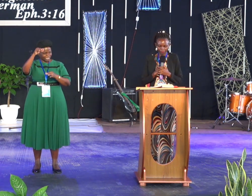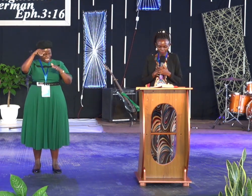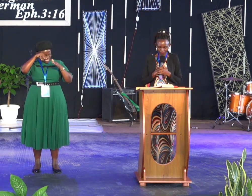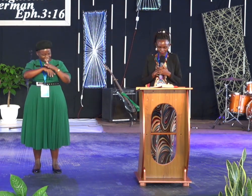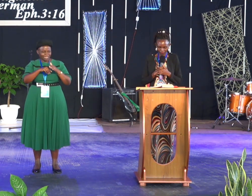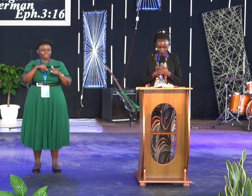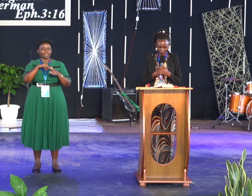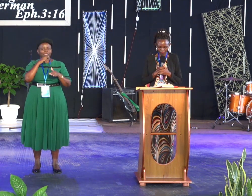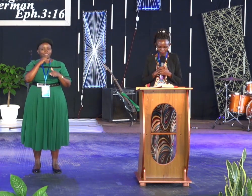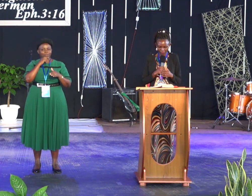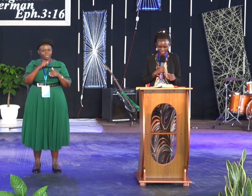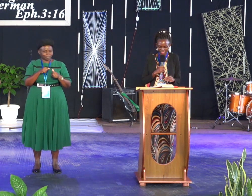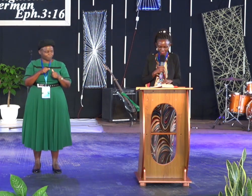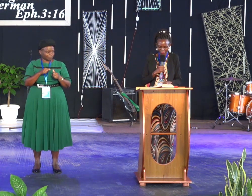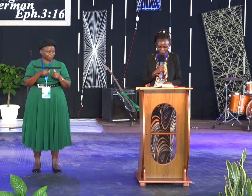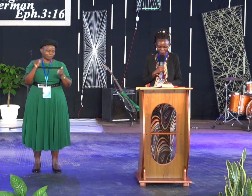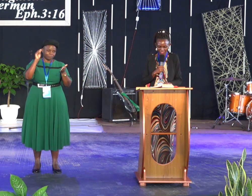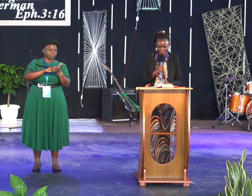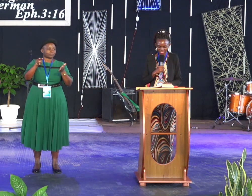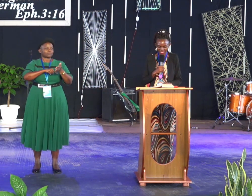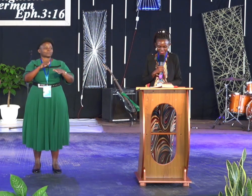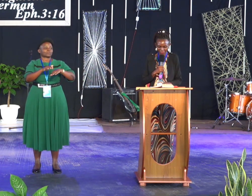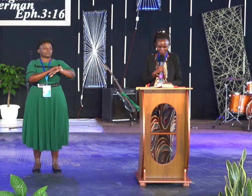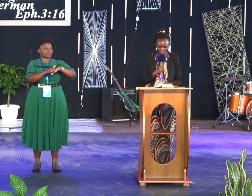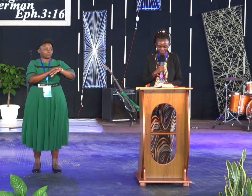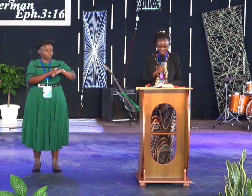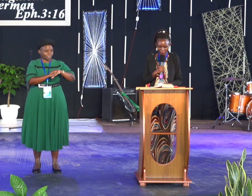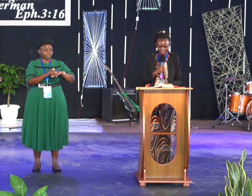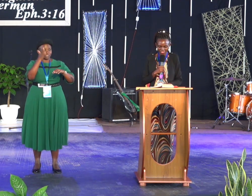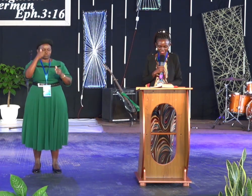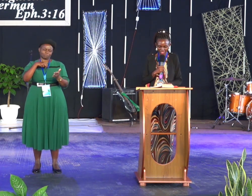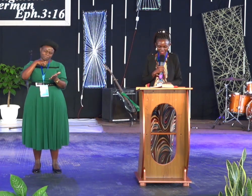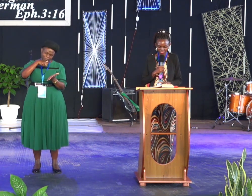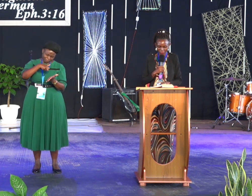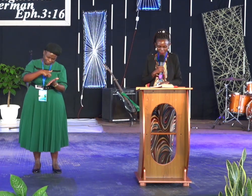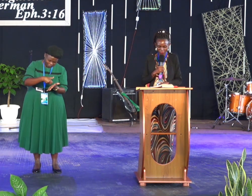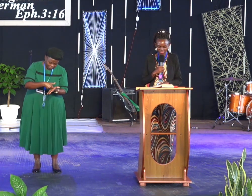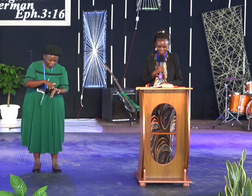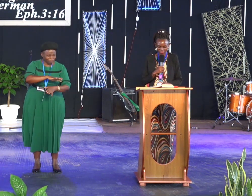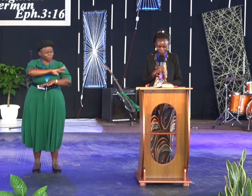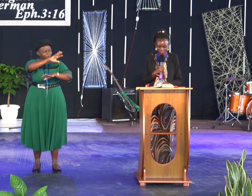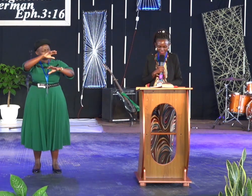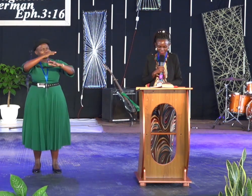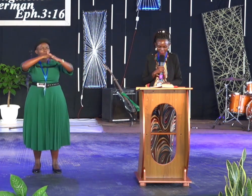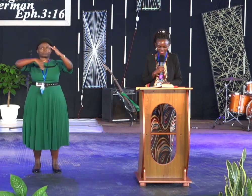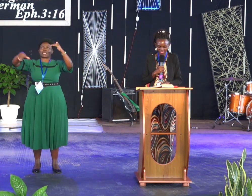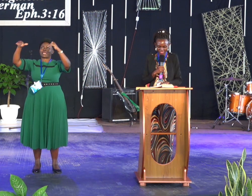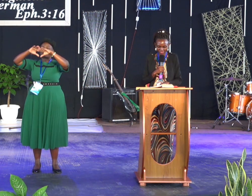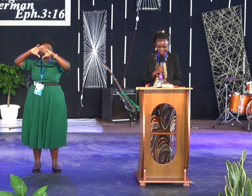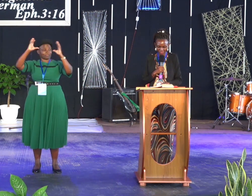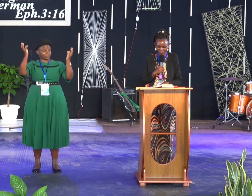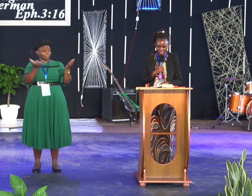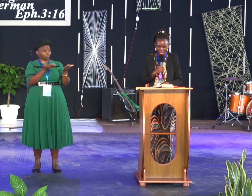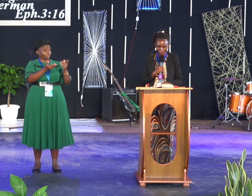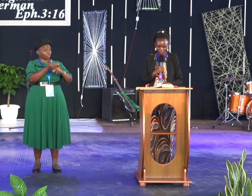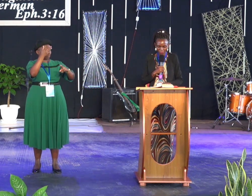man. Sokosomezo bidi. Chemva mfukamirira kitaffe, buli kika eky'omuggulu n'eky'okunsi kwe kijja